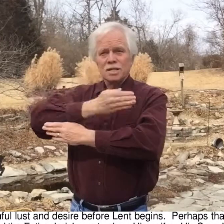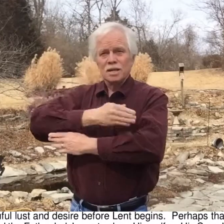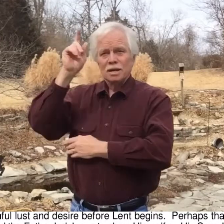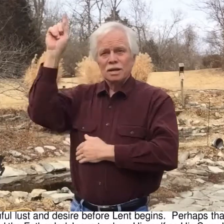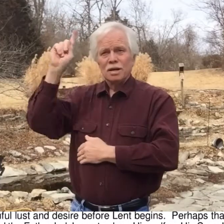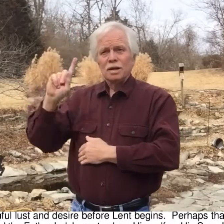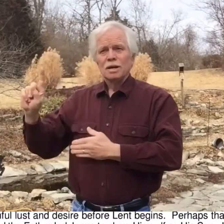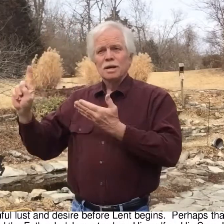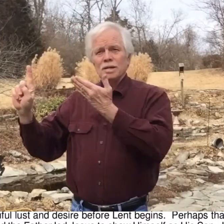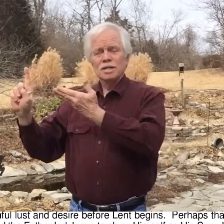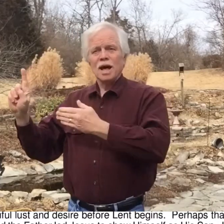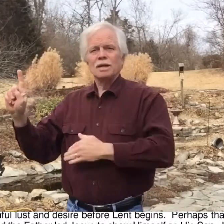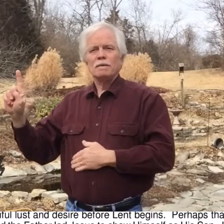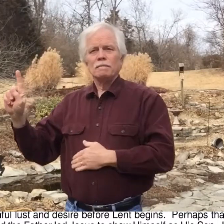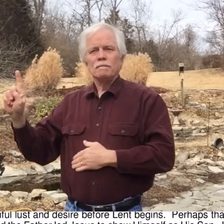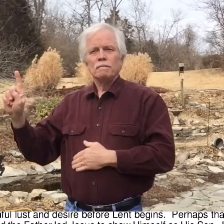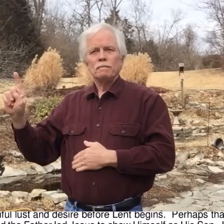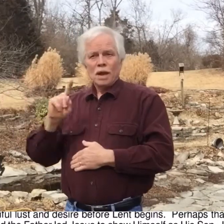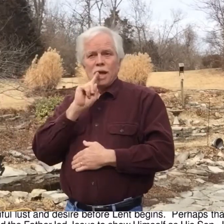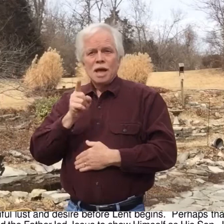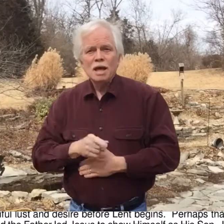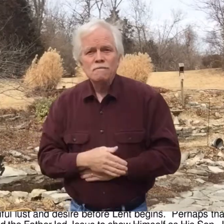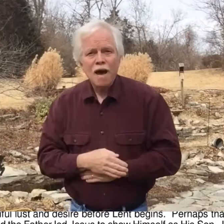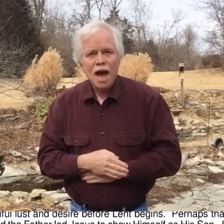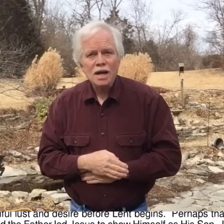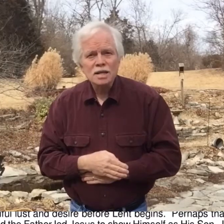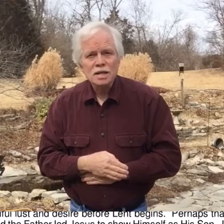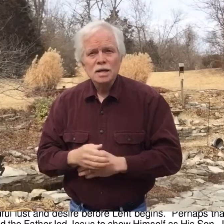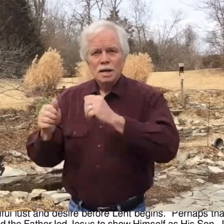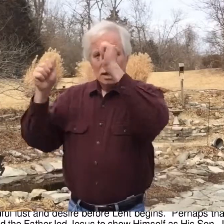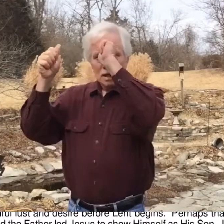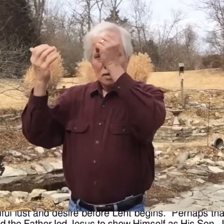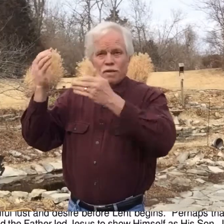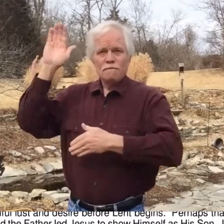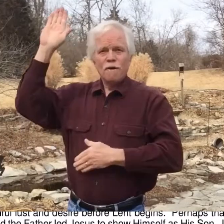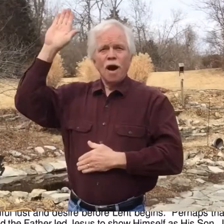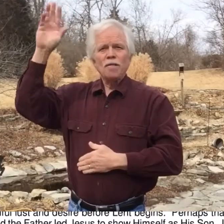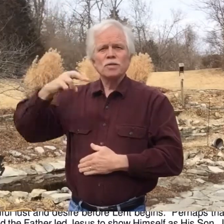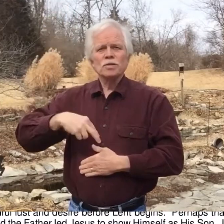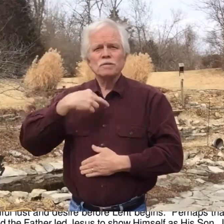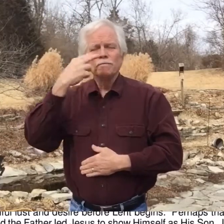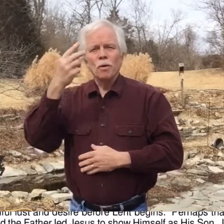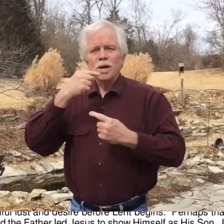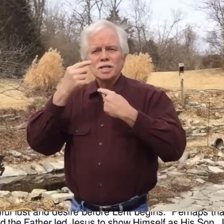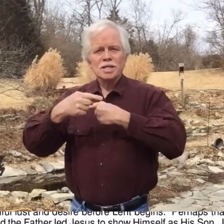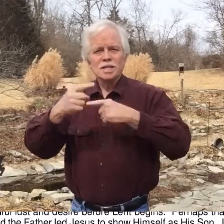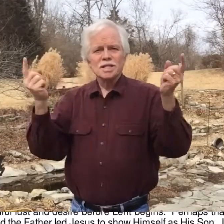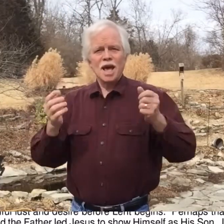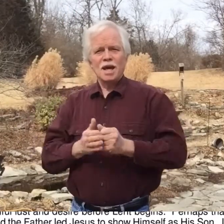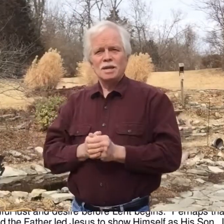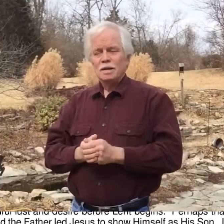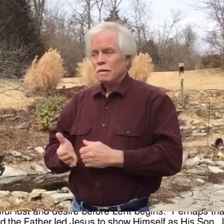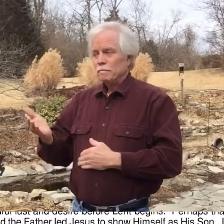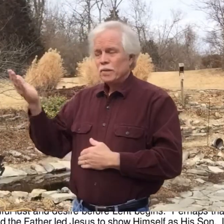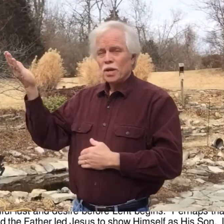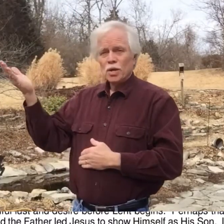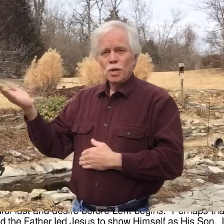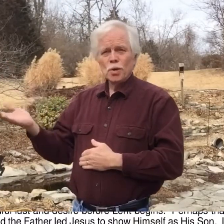Son. In fact, the Father's voice said, God said, you